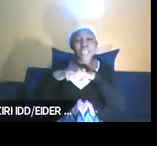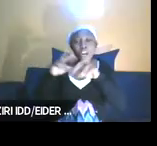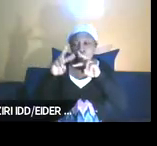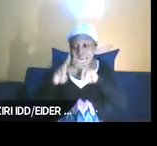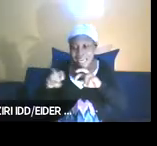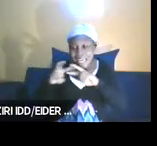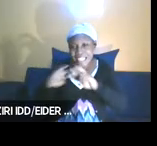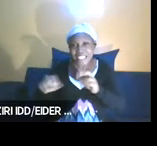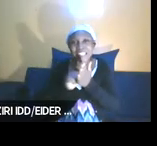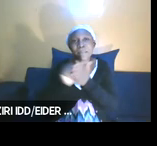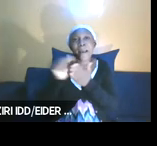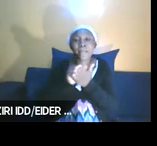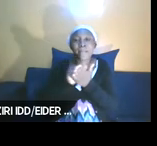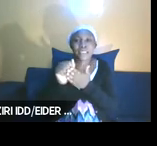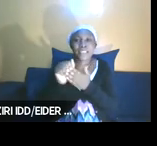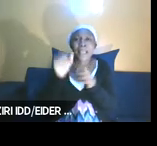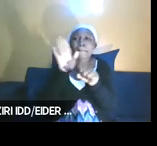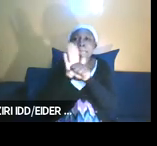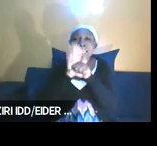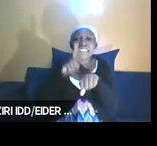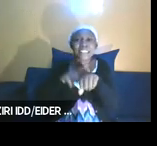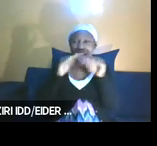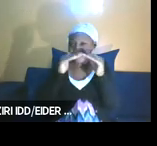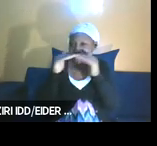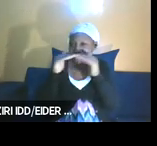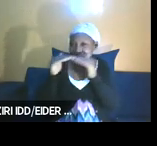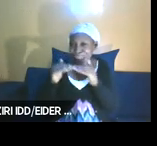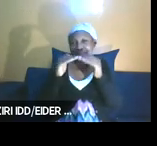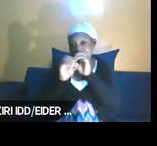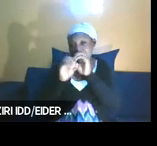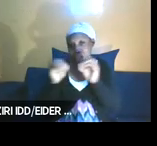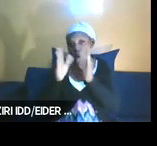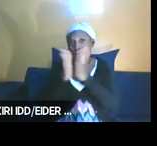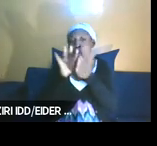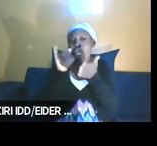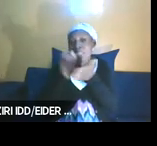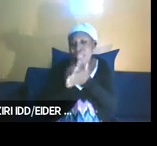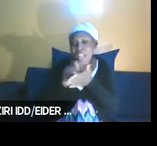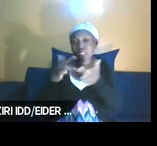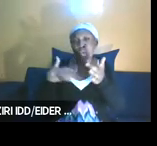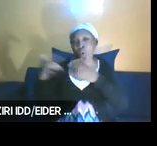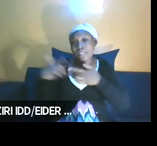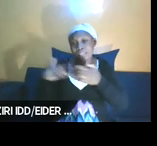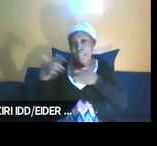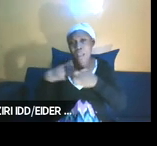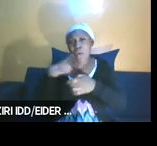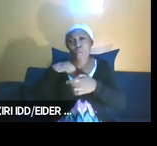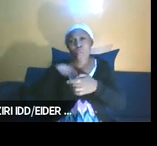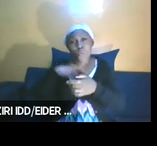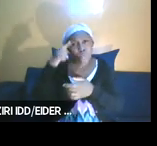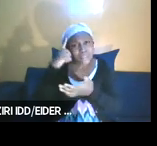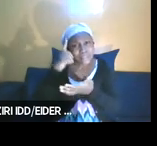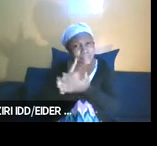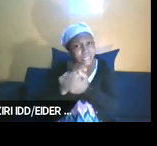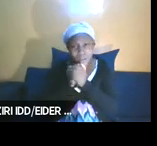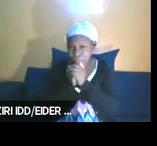times are not equitable. And because of this concern, we decided that we would like